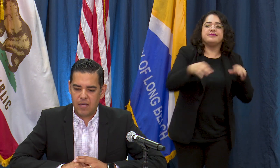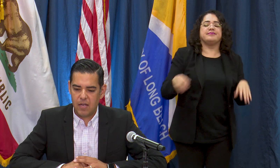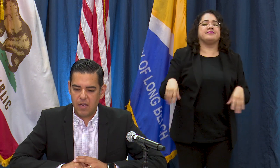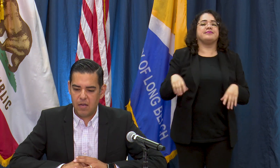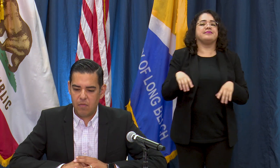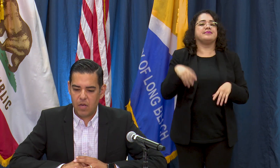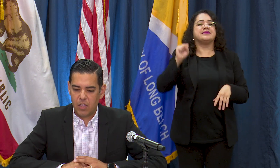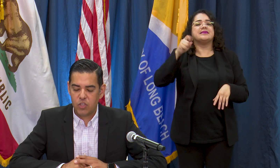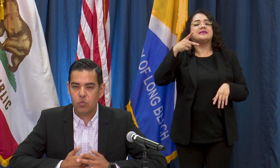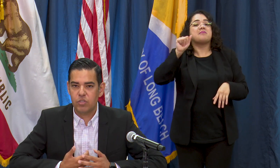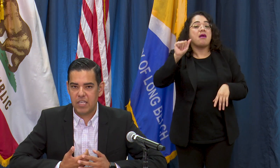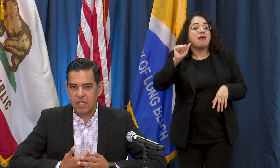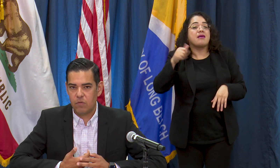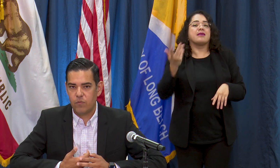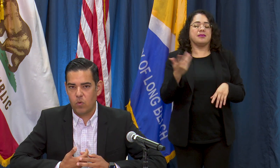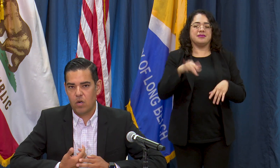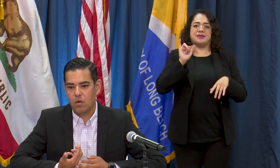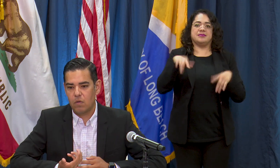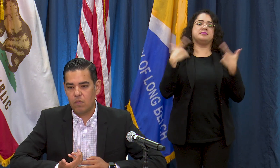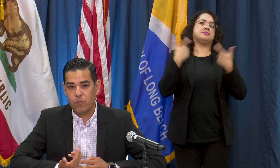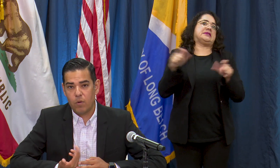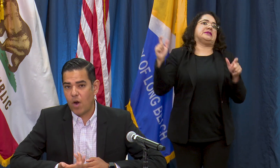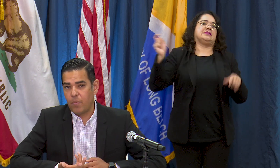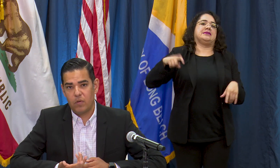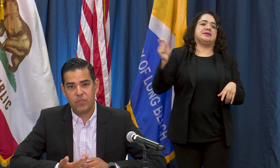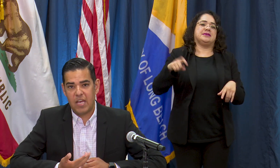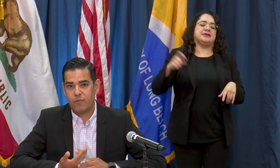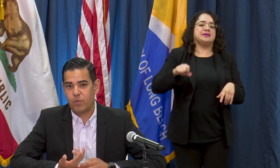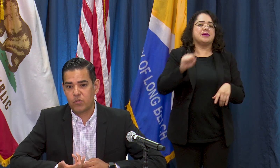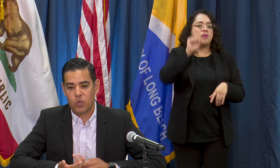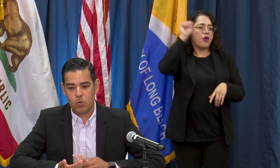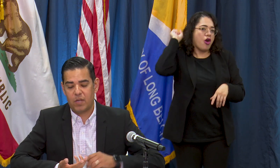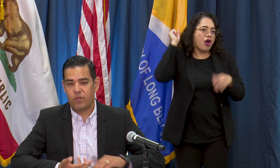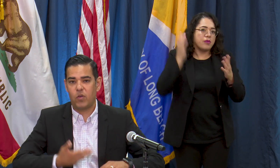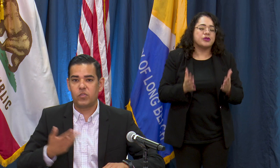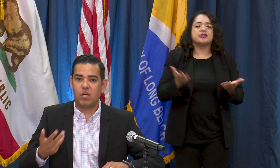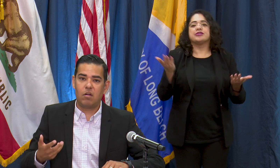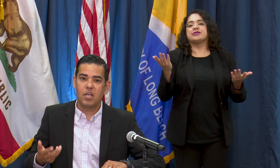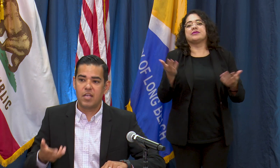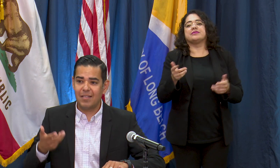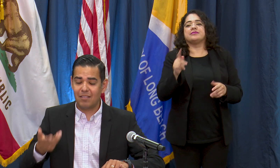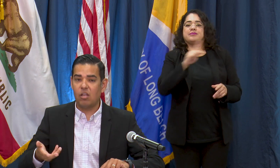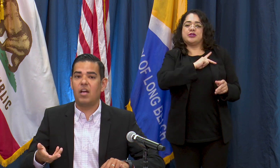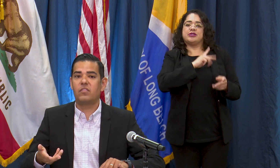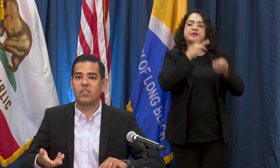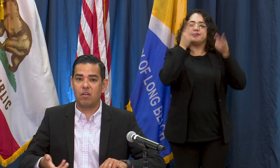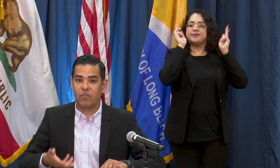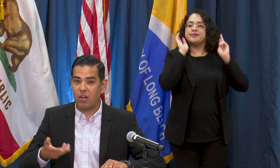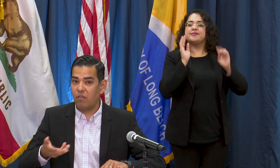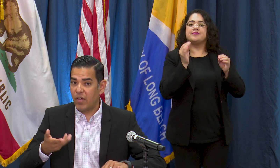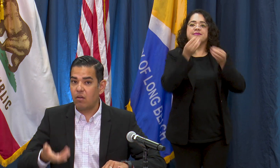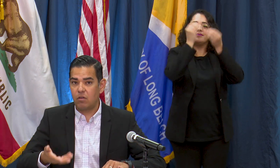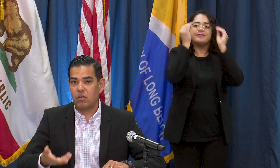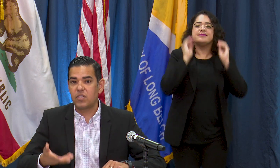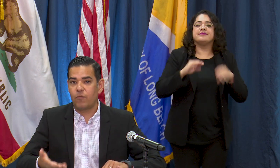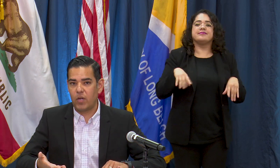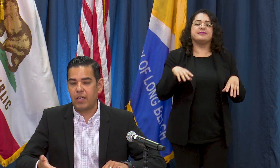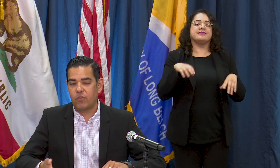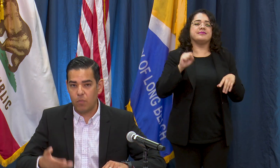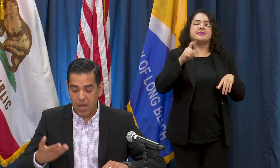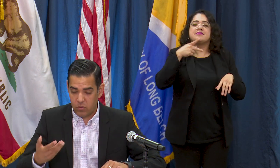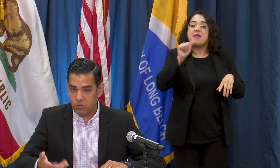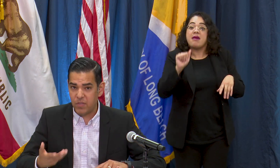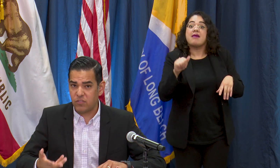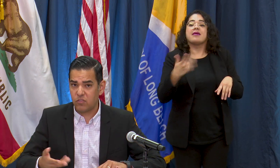that it's a huge need for barbers and for personal grooming for those that are in salons that are